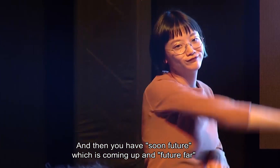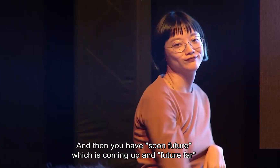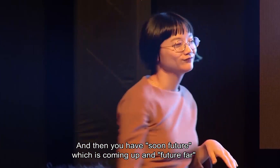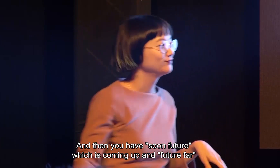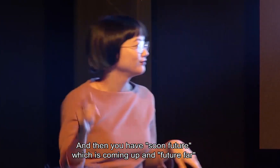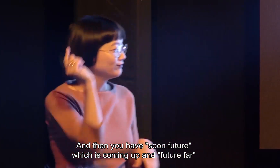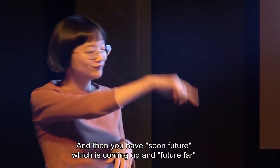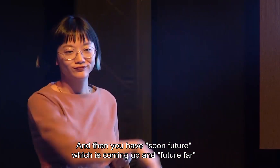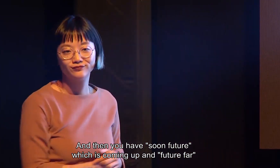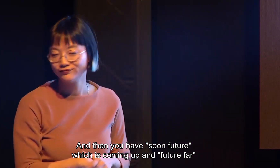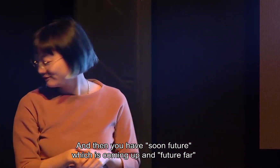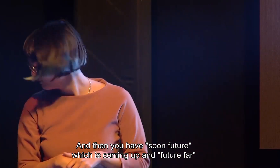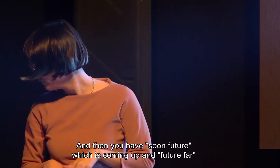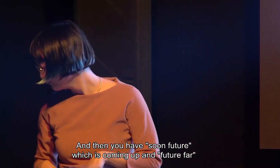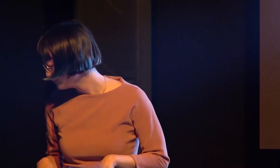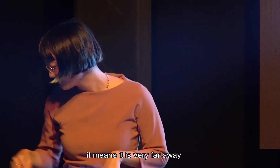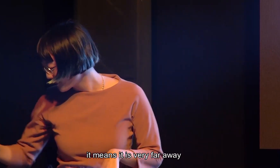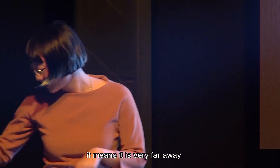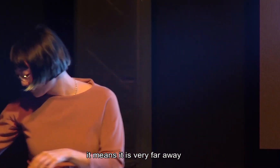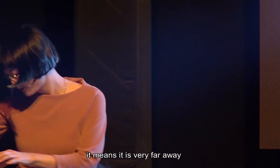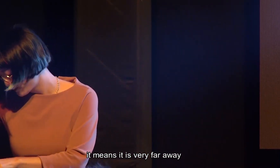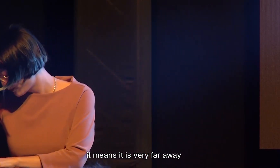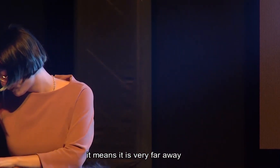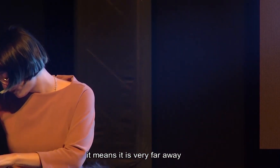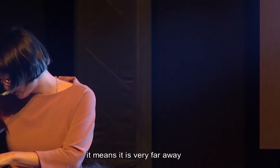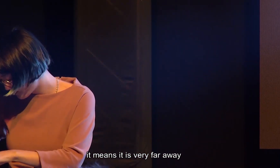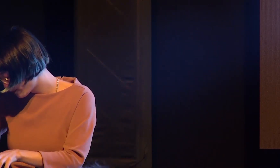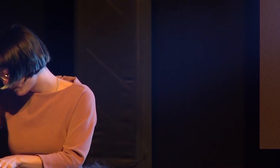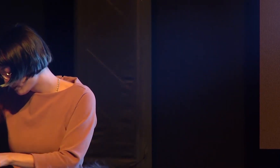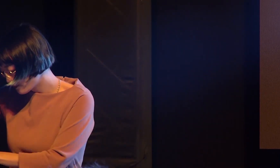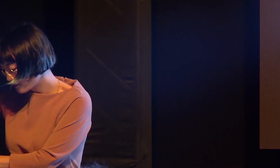up. And then future, far, it means it's very far away.